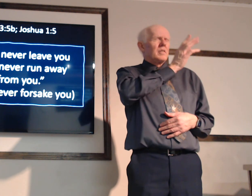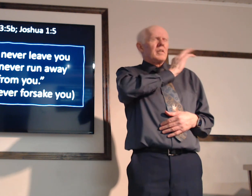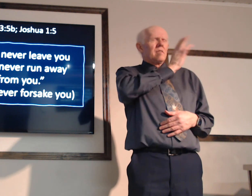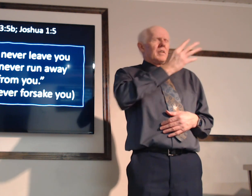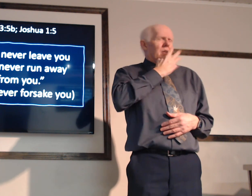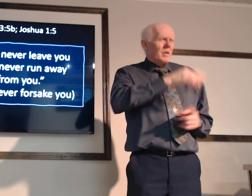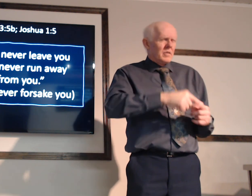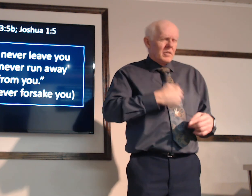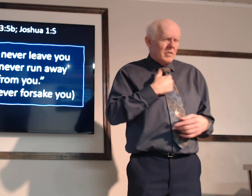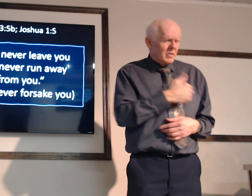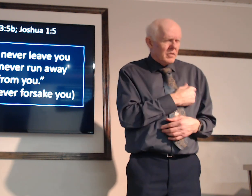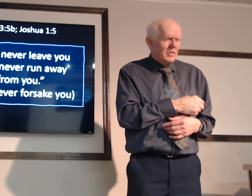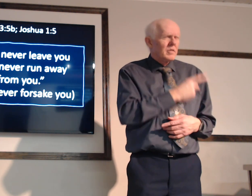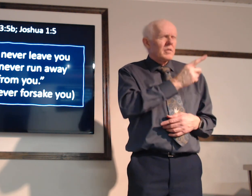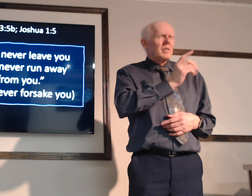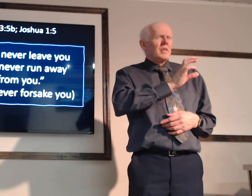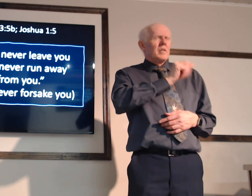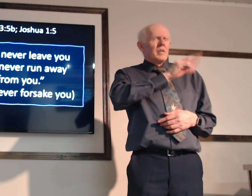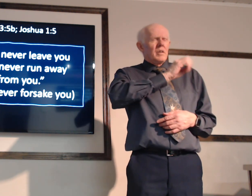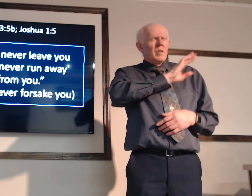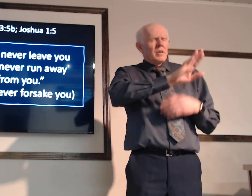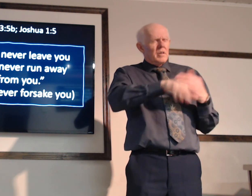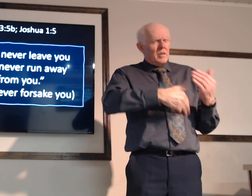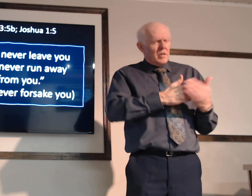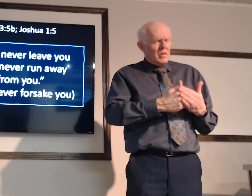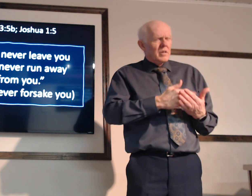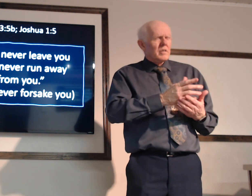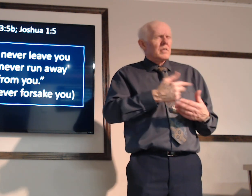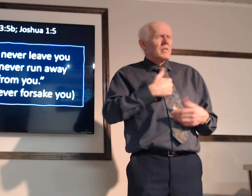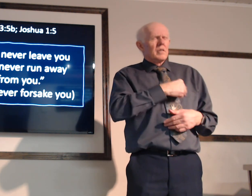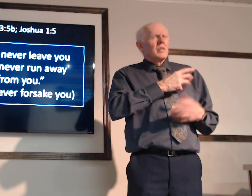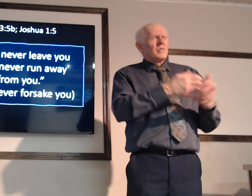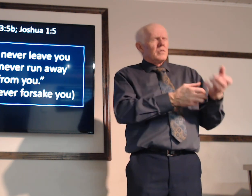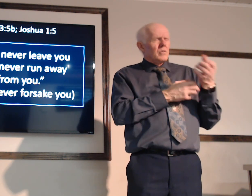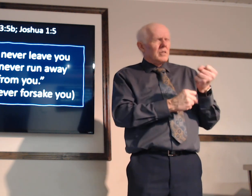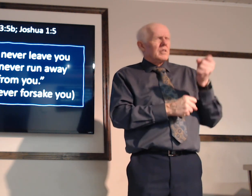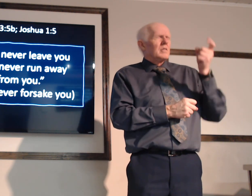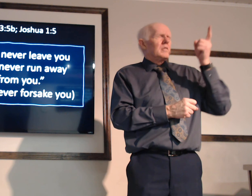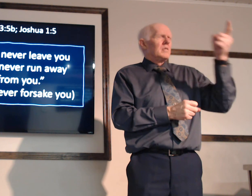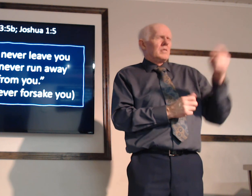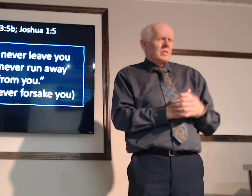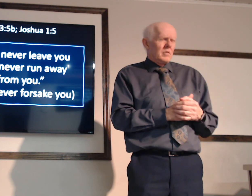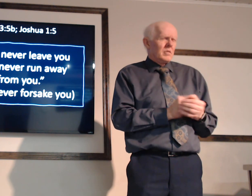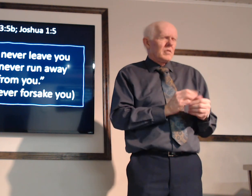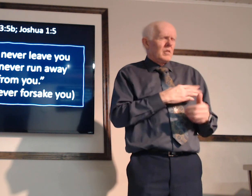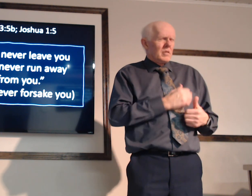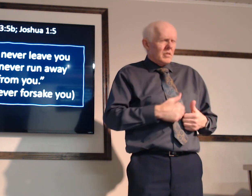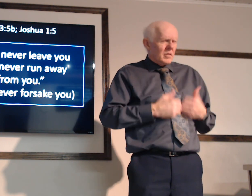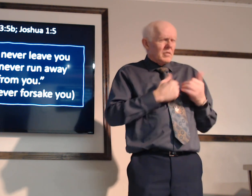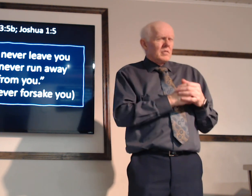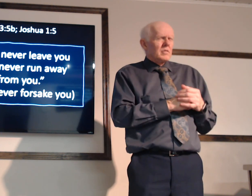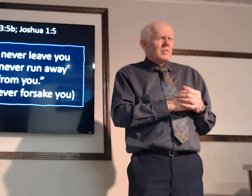us, and You never forsake us, and that You care. And we trust You.